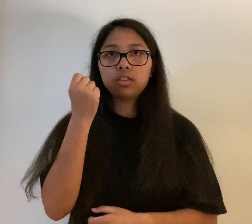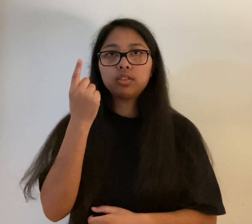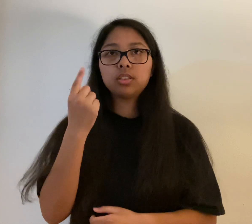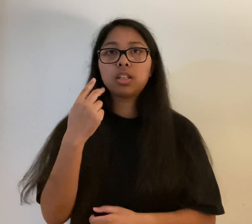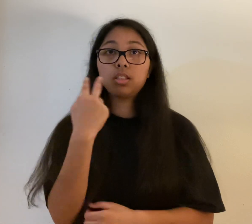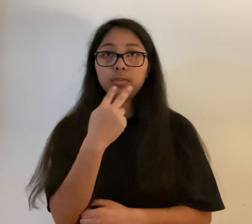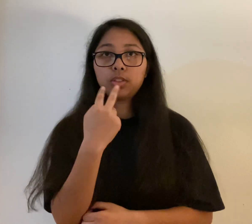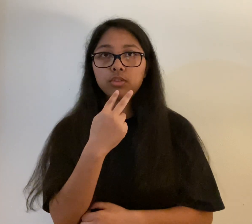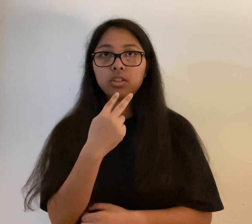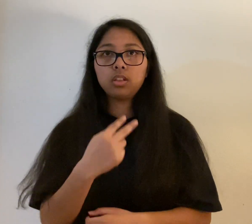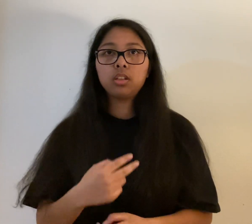to